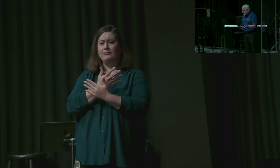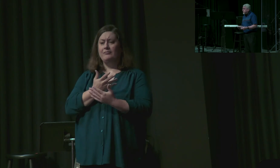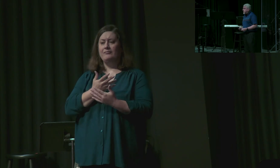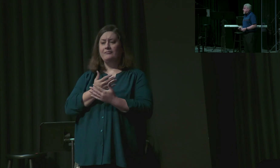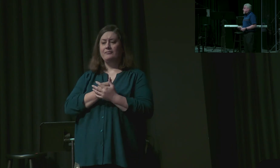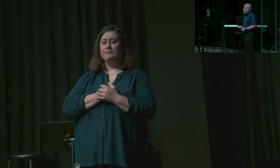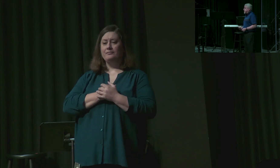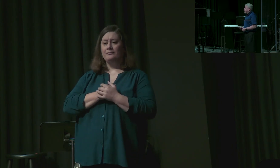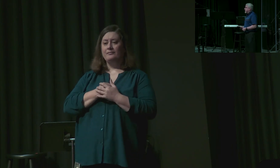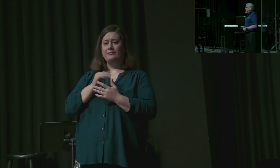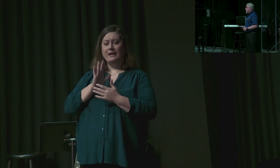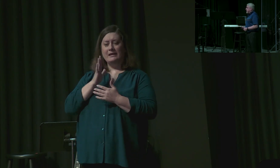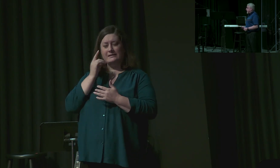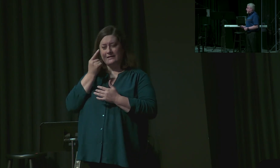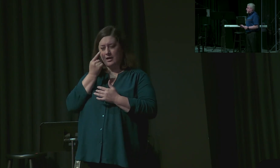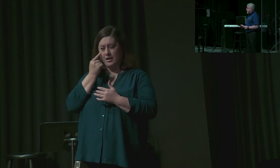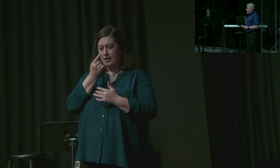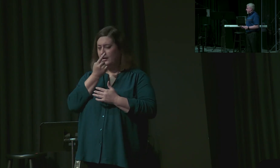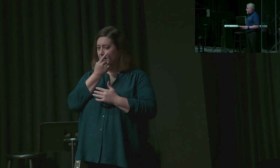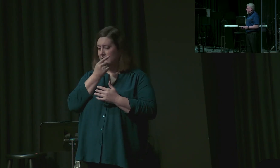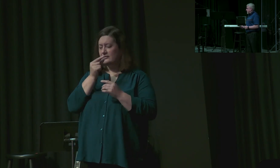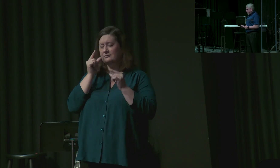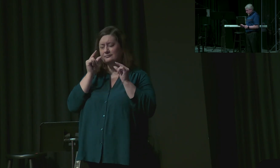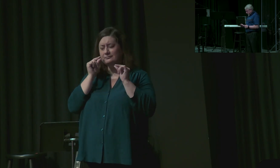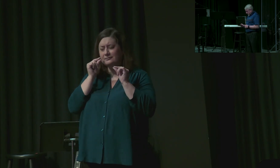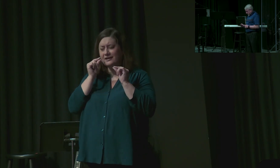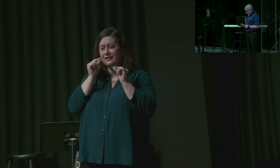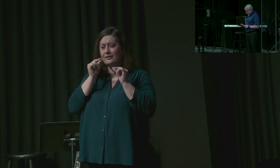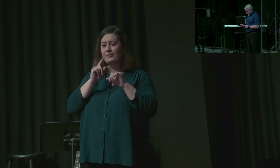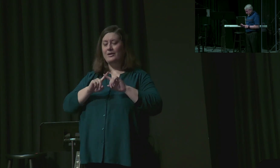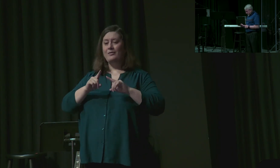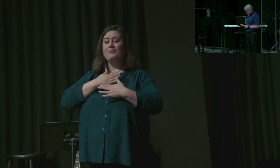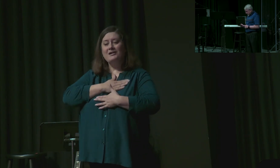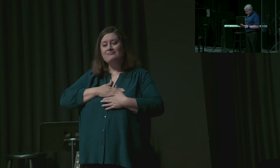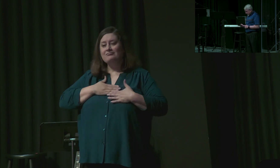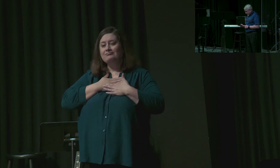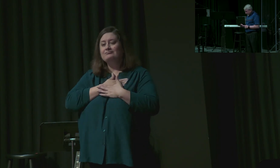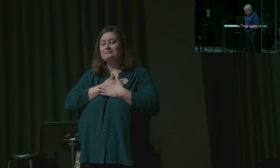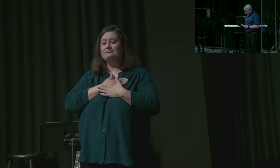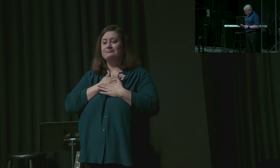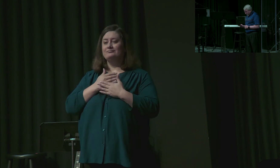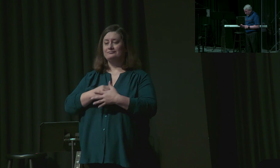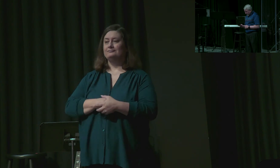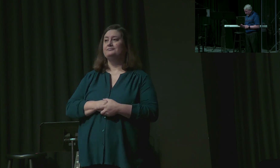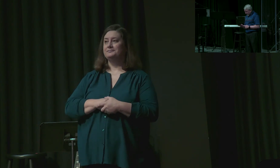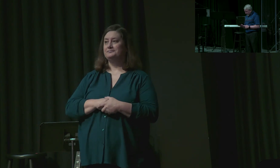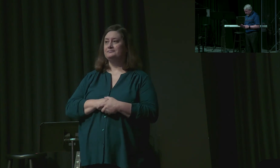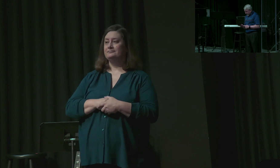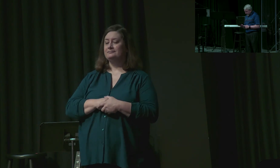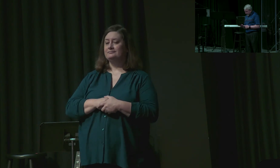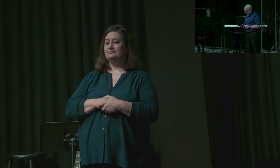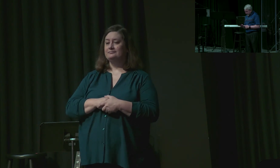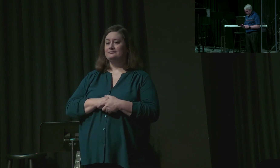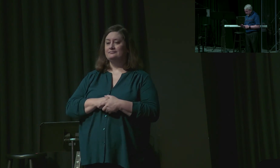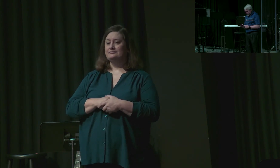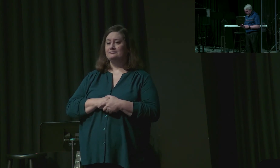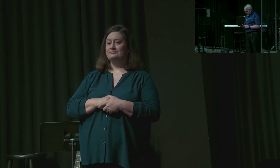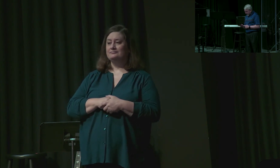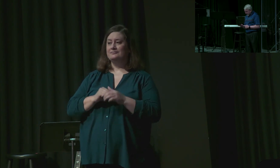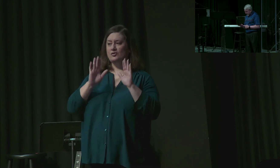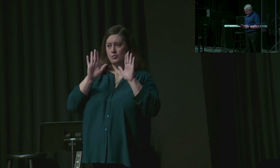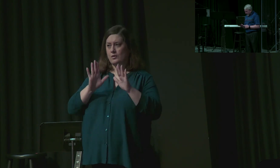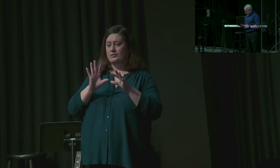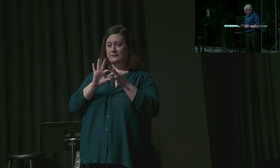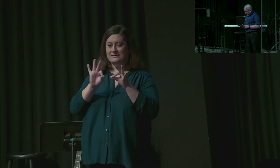with dimness and delight into their faces. What a wonderful sentence this